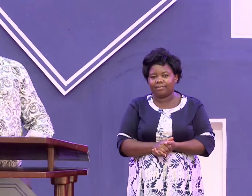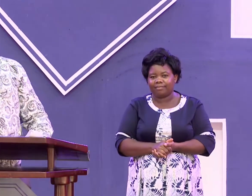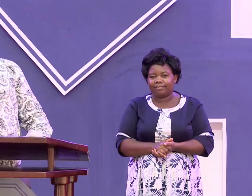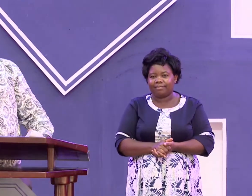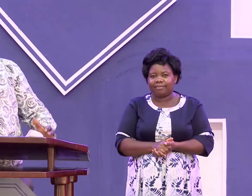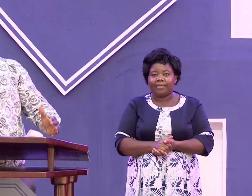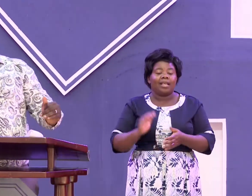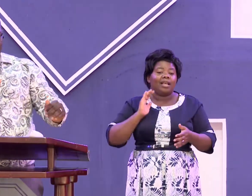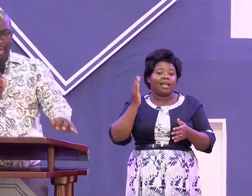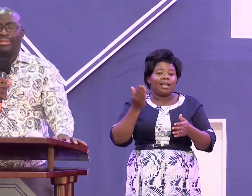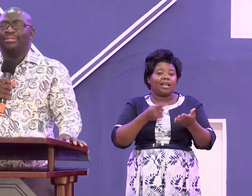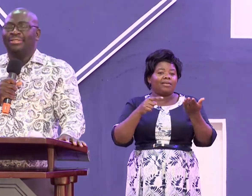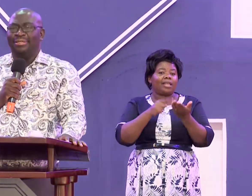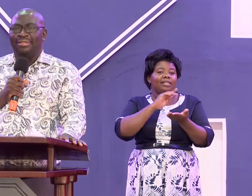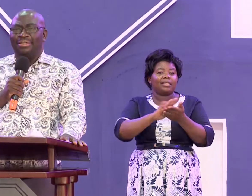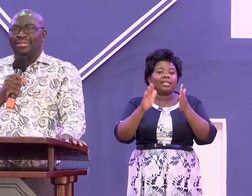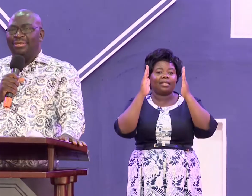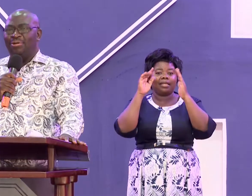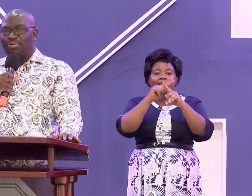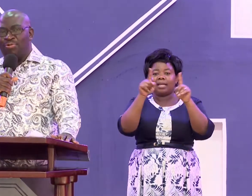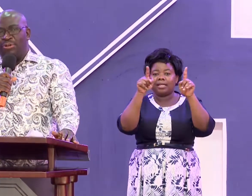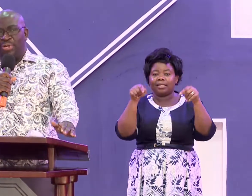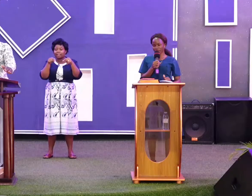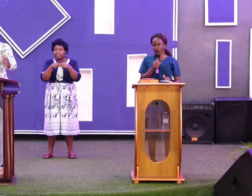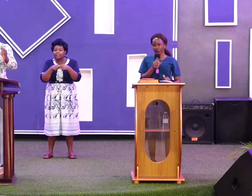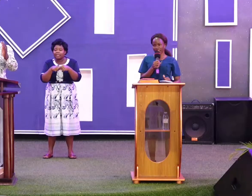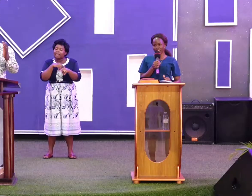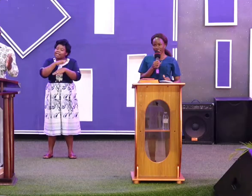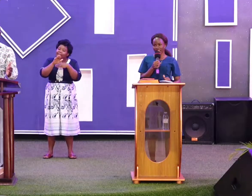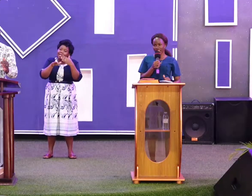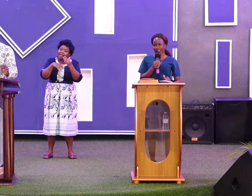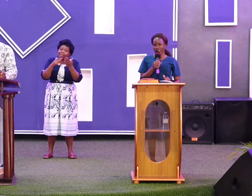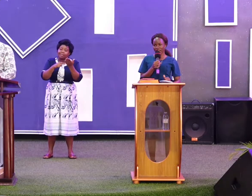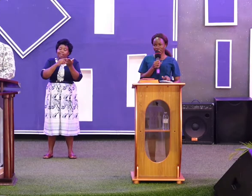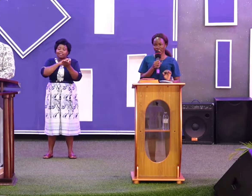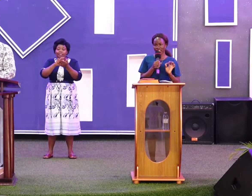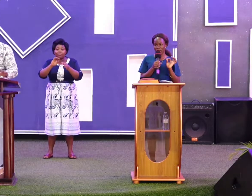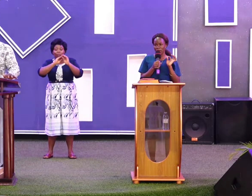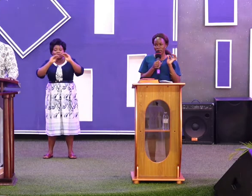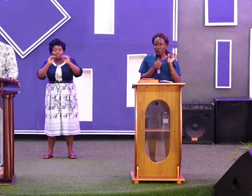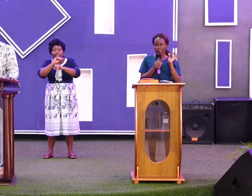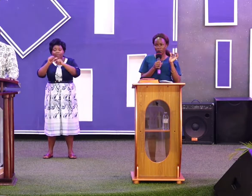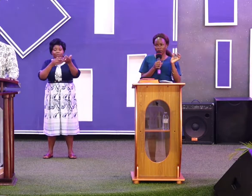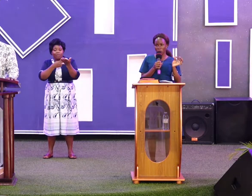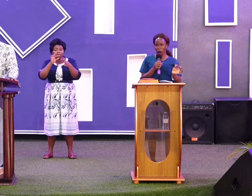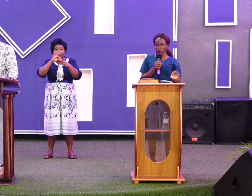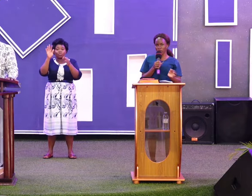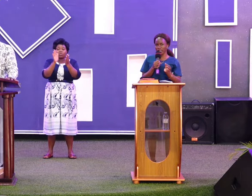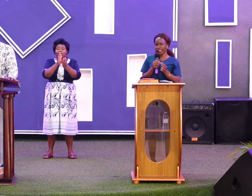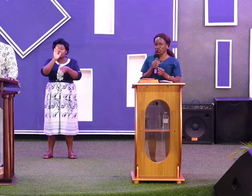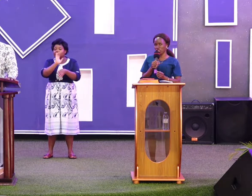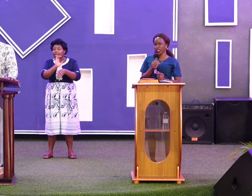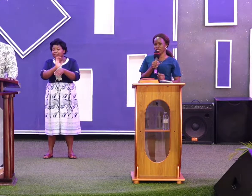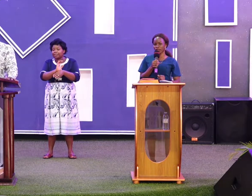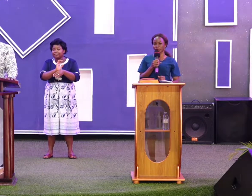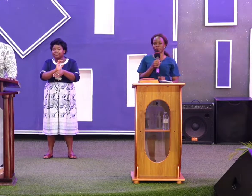tuning in. Class yaffe y'olwokuna. Our Thursday class. Olwokuna tubeera ku Mwoyo Mutukuvu n'ekkanisa. On Thursday we are always learning about the Holy Spirit